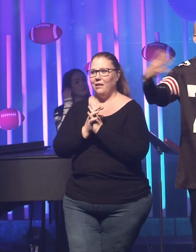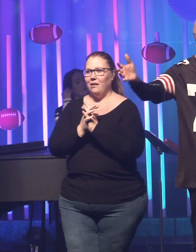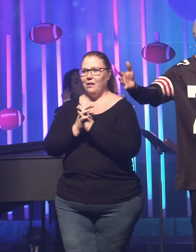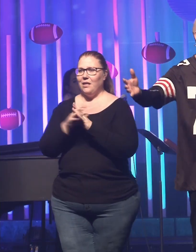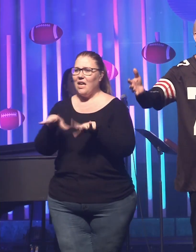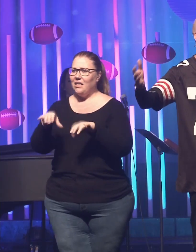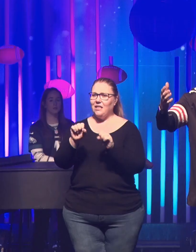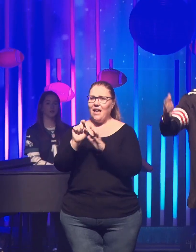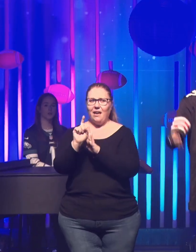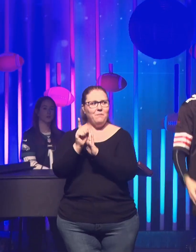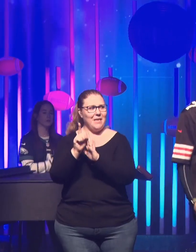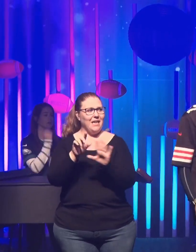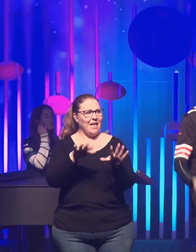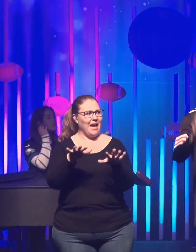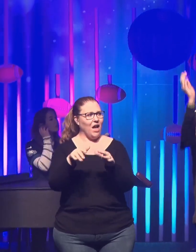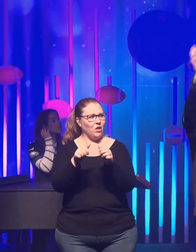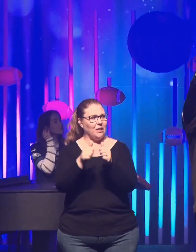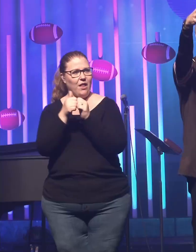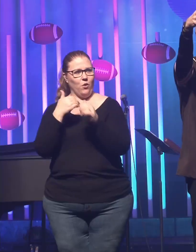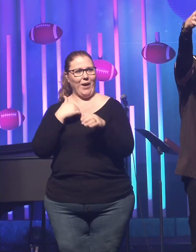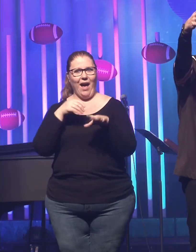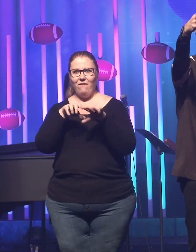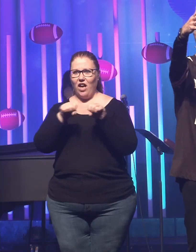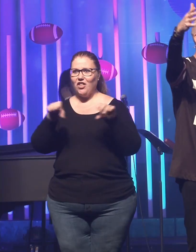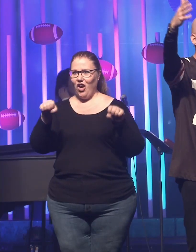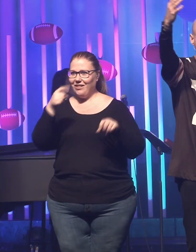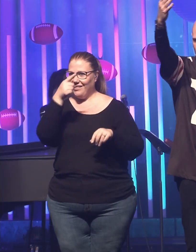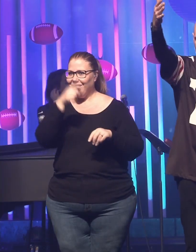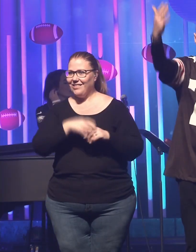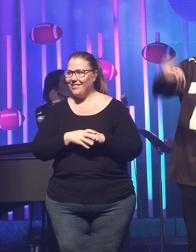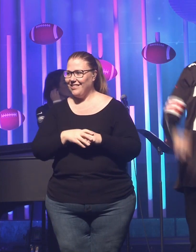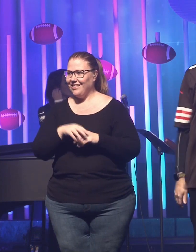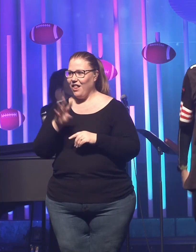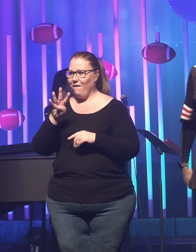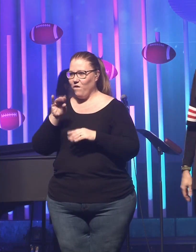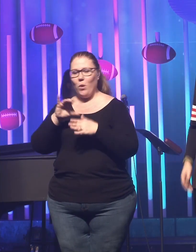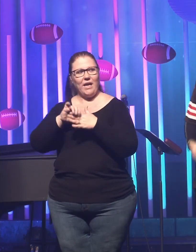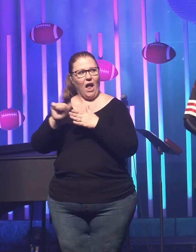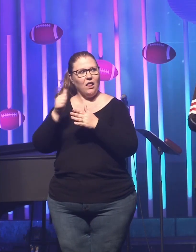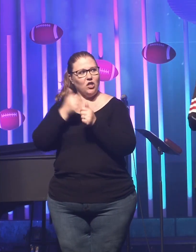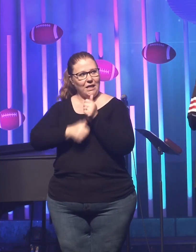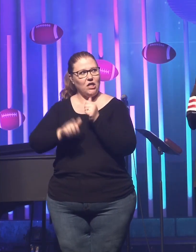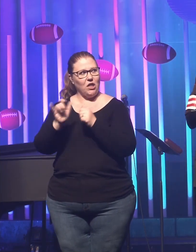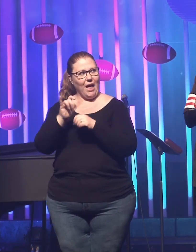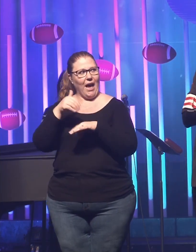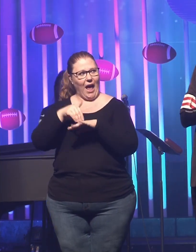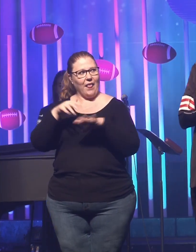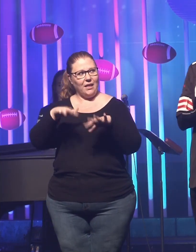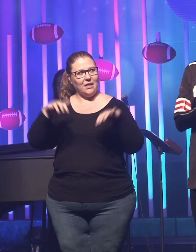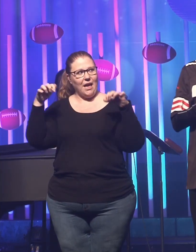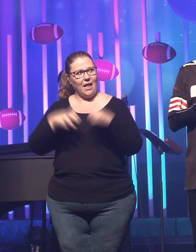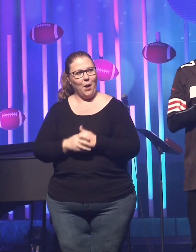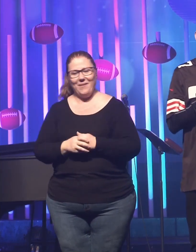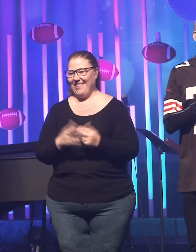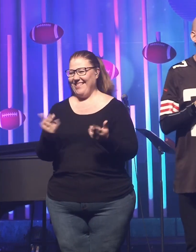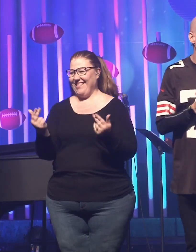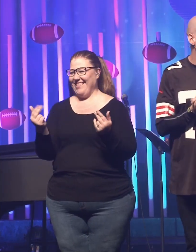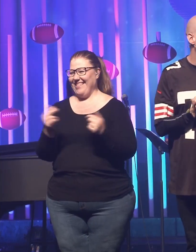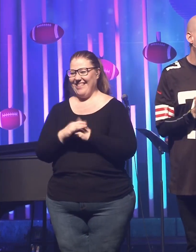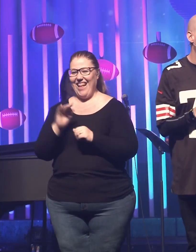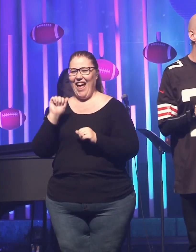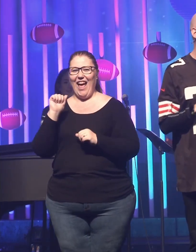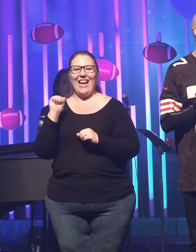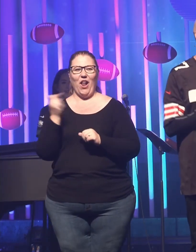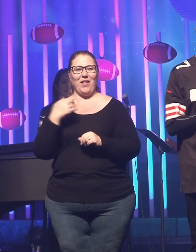take a few minutes, hang out together. We've got hot dogs. They're $40 each, just like at the stadium. It all goes to a